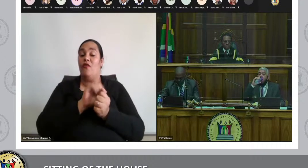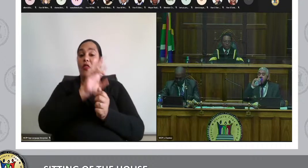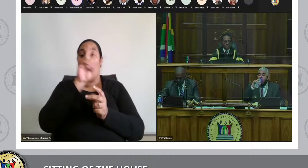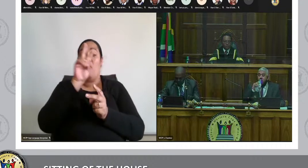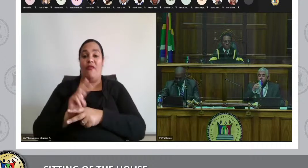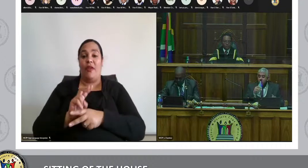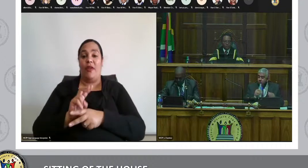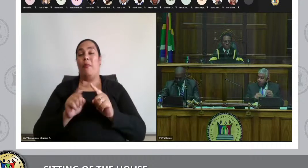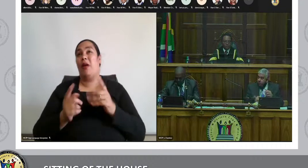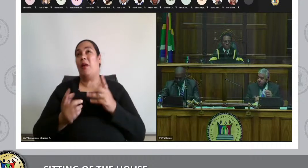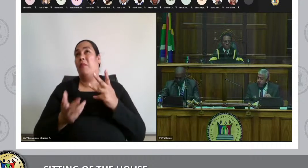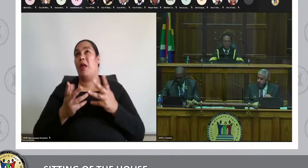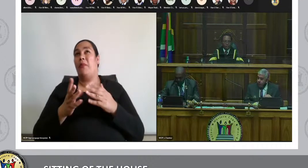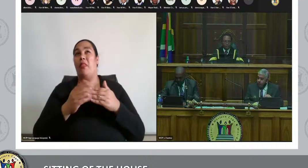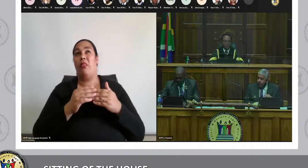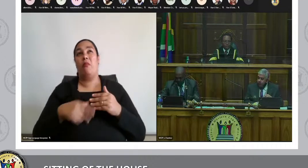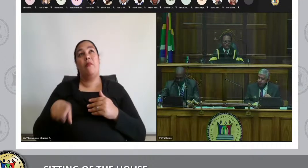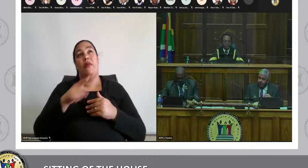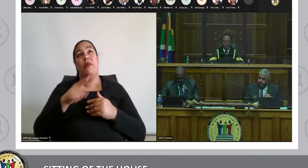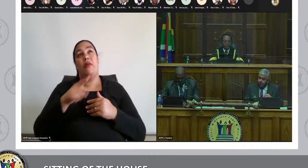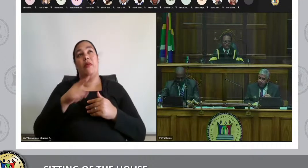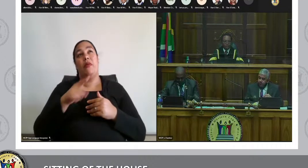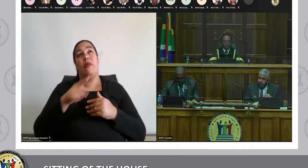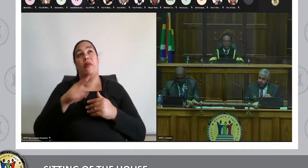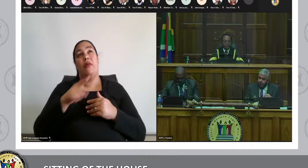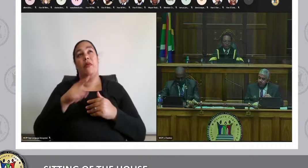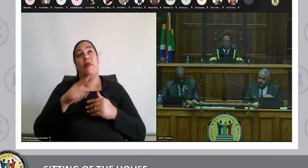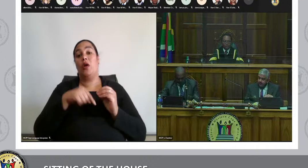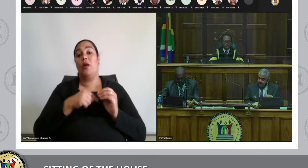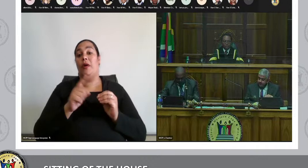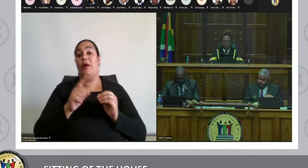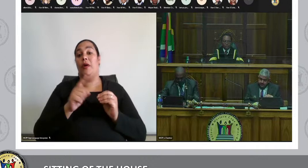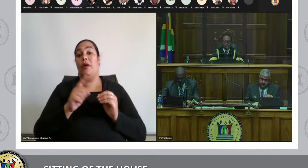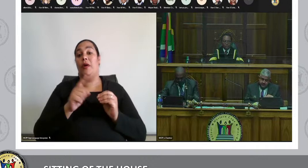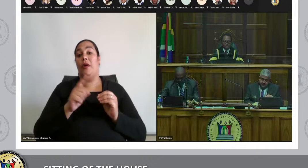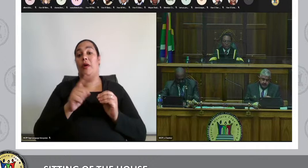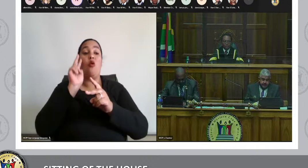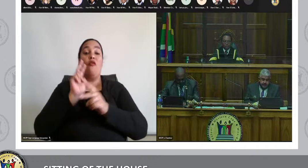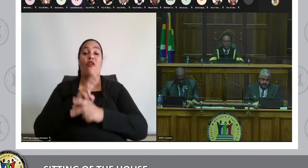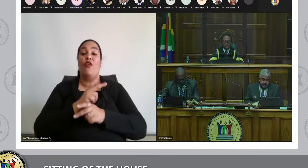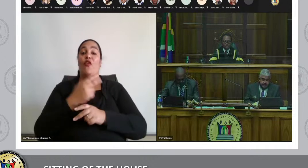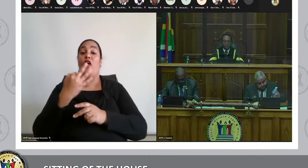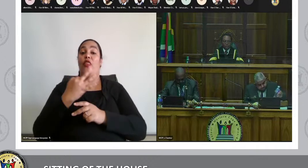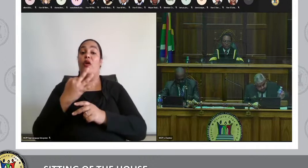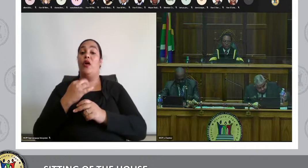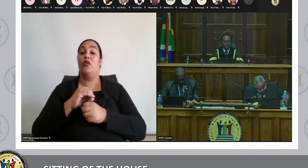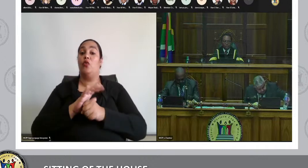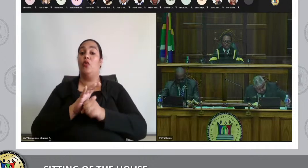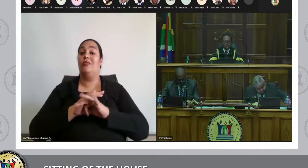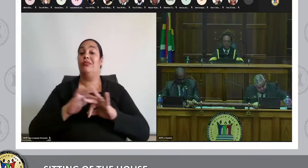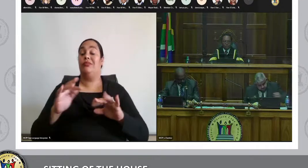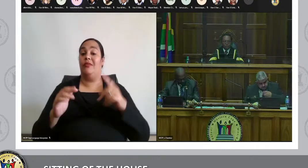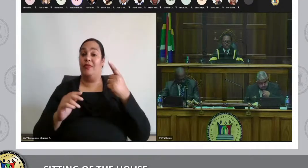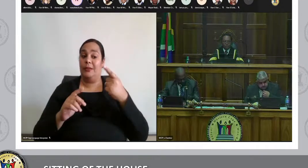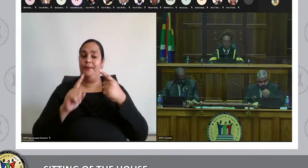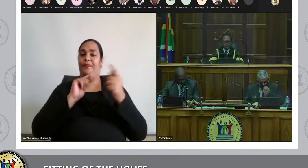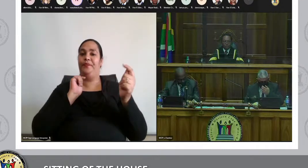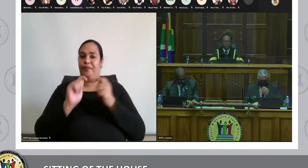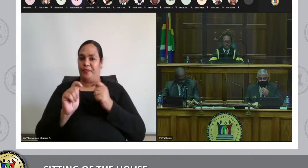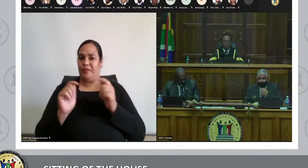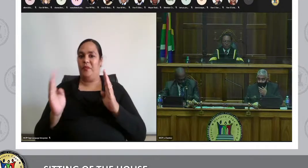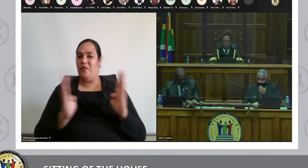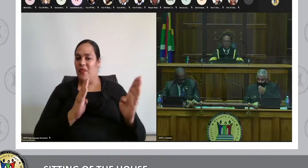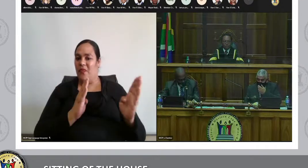case probably the members don't understand what we're talking about, the overview of the third wave response. One is about change community behavior